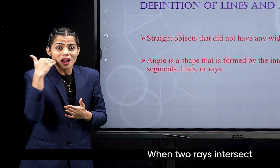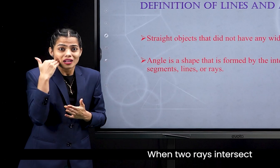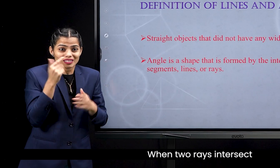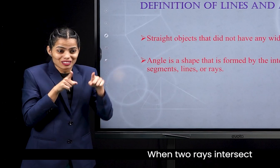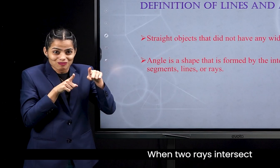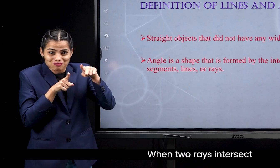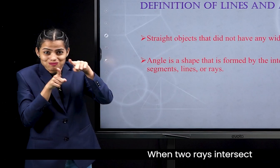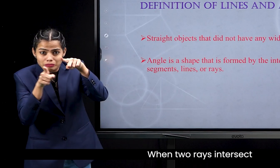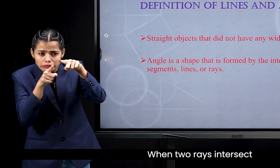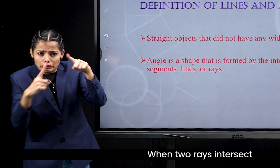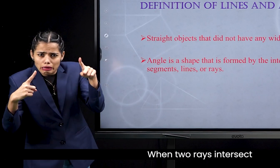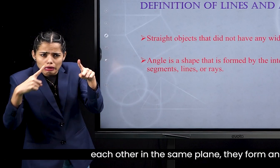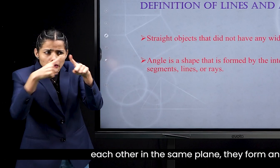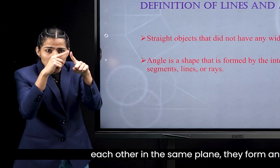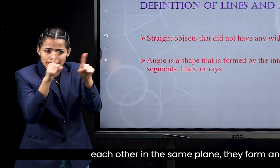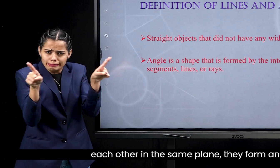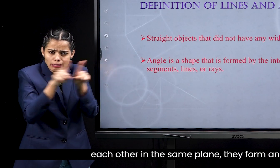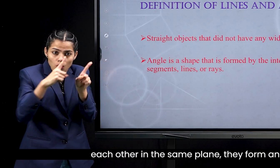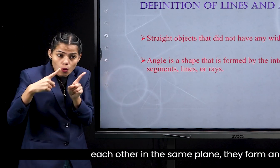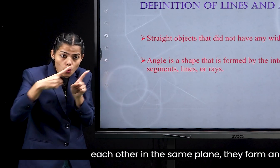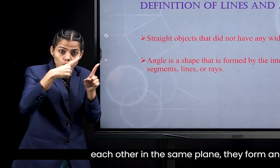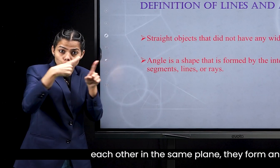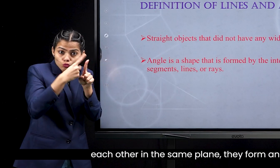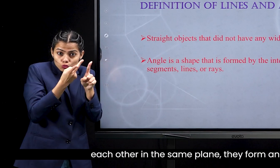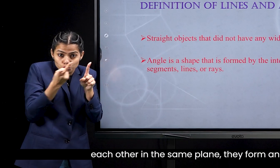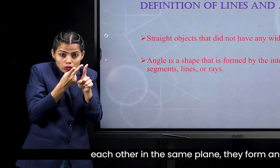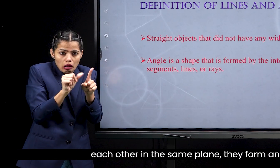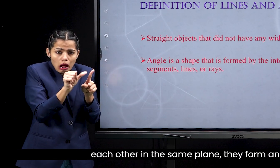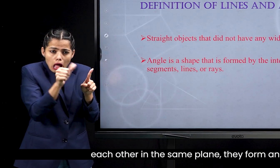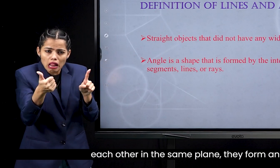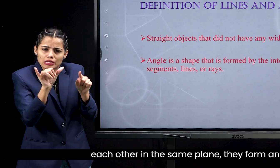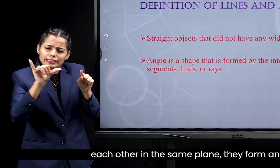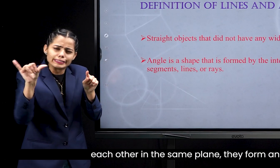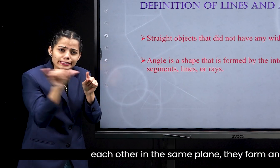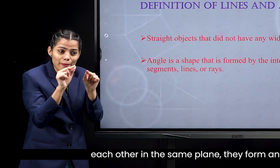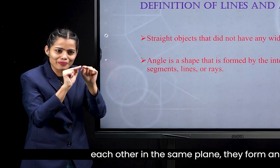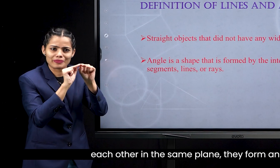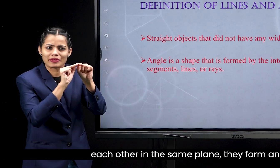When two rays intersect each other in the same plane, they form an angle.